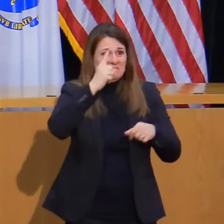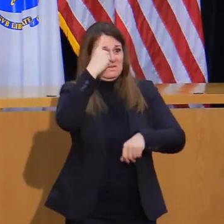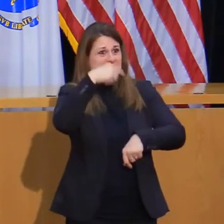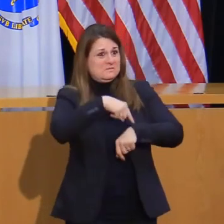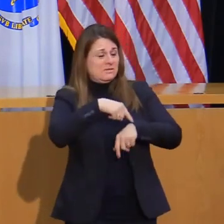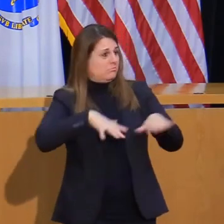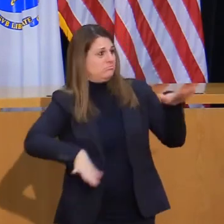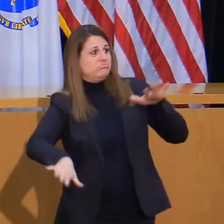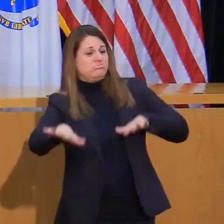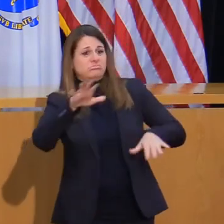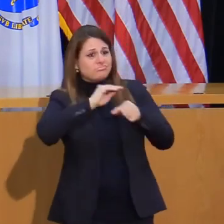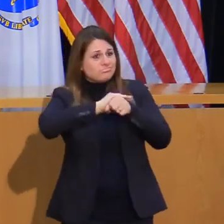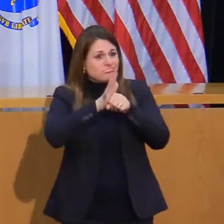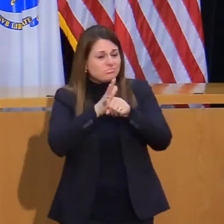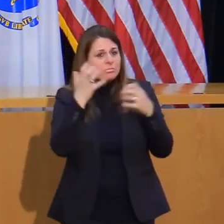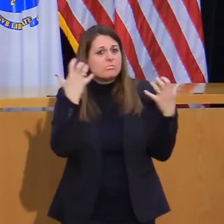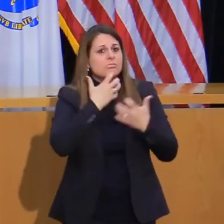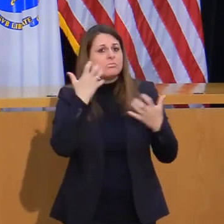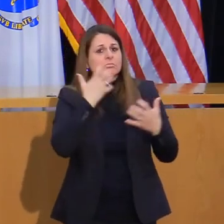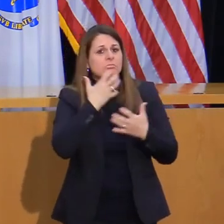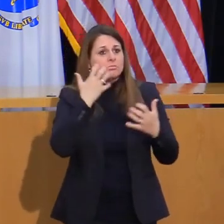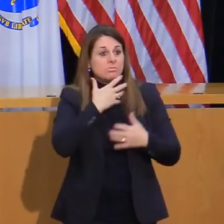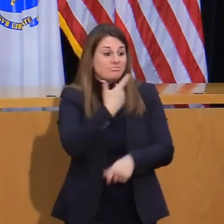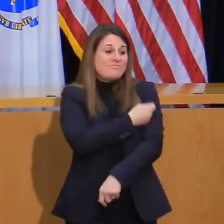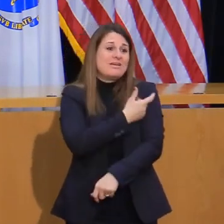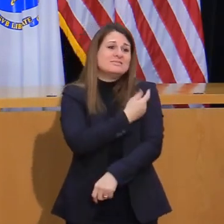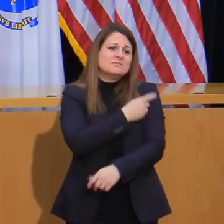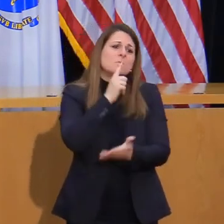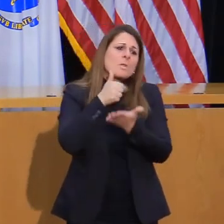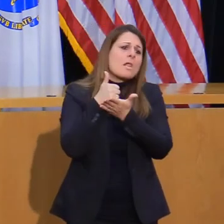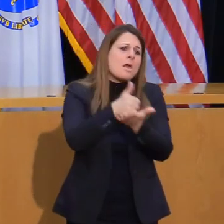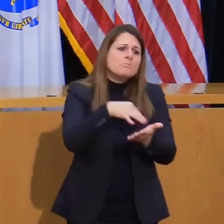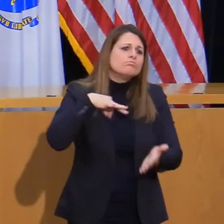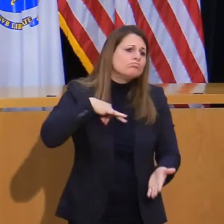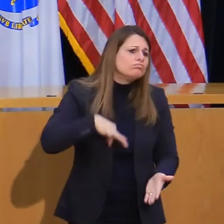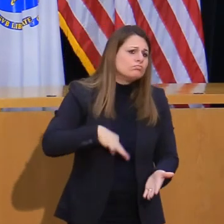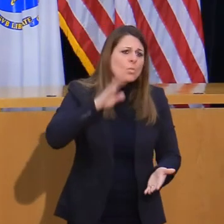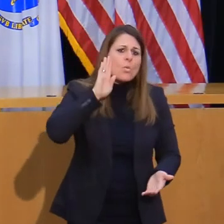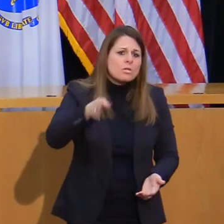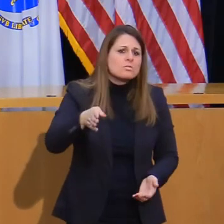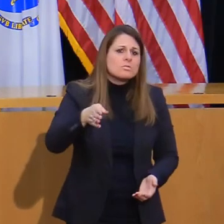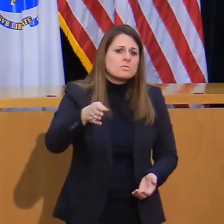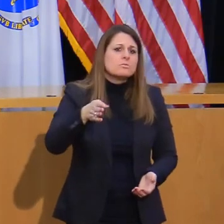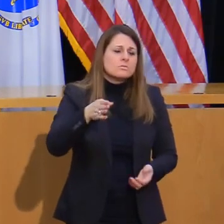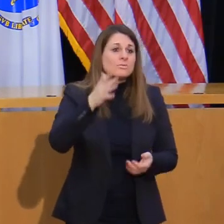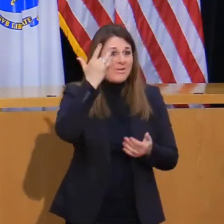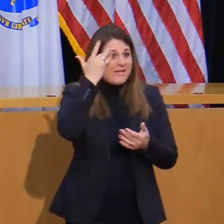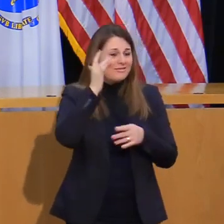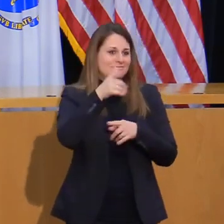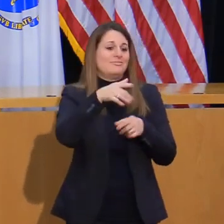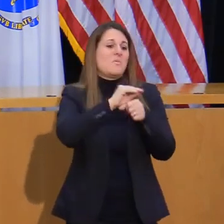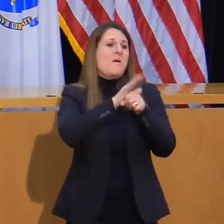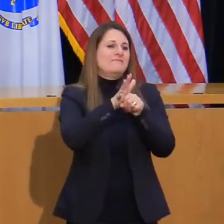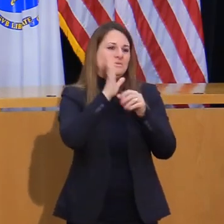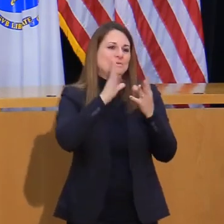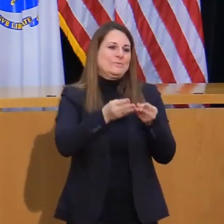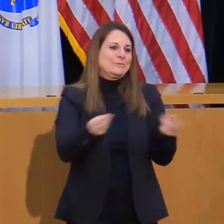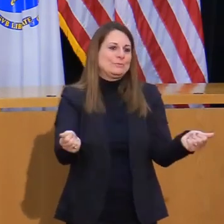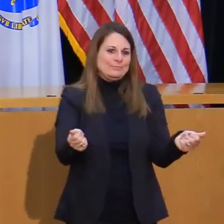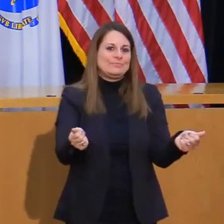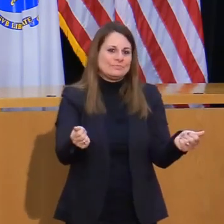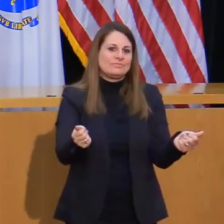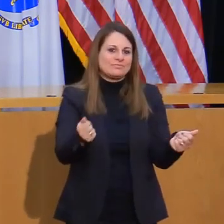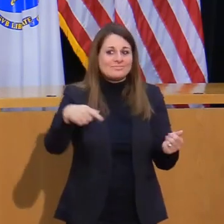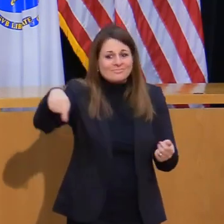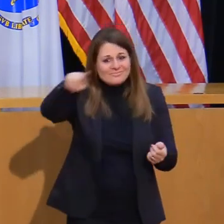pandemic. CCA will work our hardest to defeat this virus and to deliver vaccines to residents who, without our help, would not be able